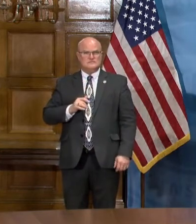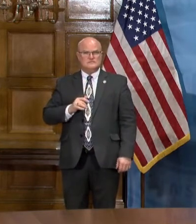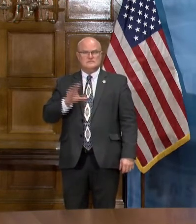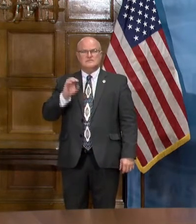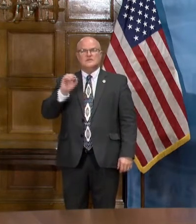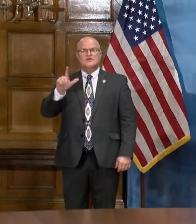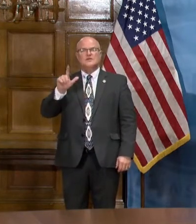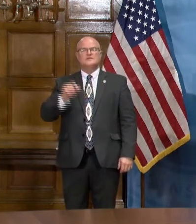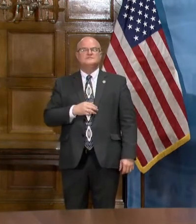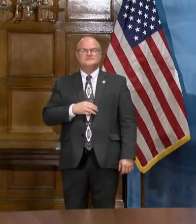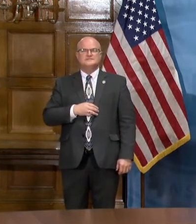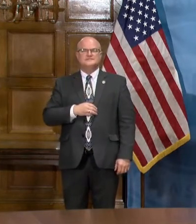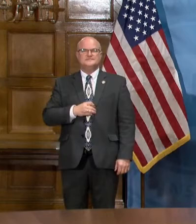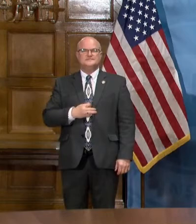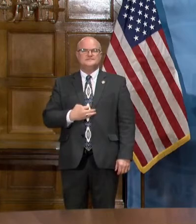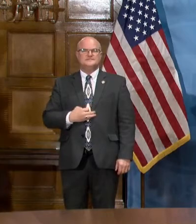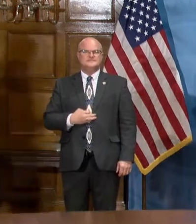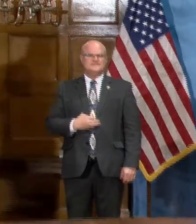Colonel.